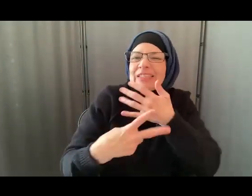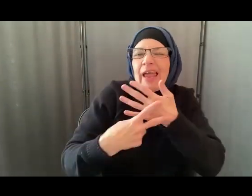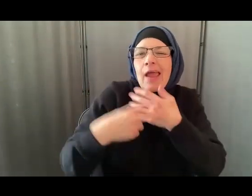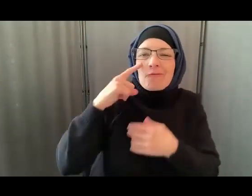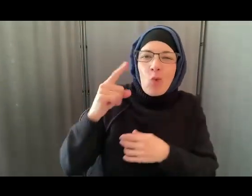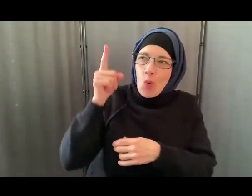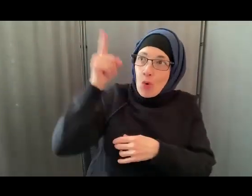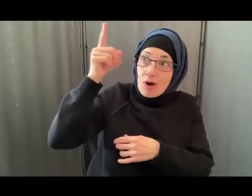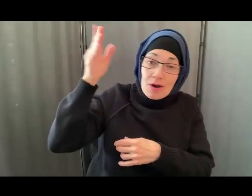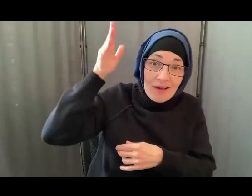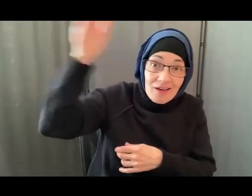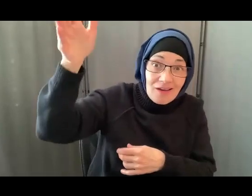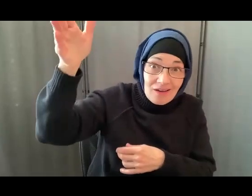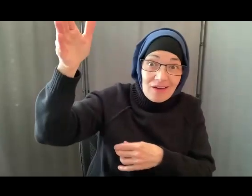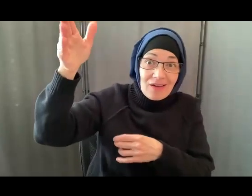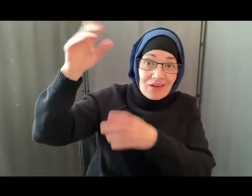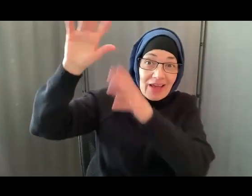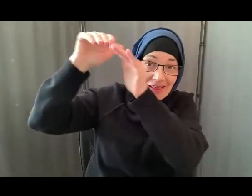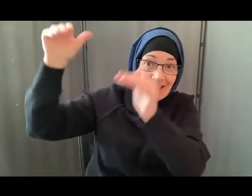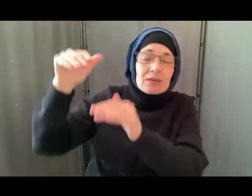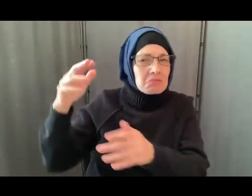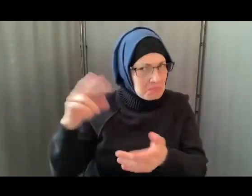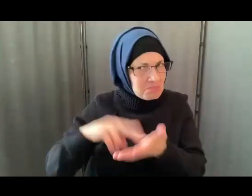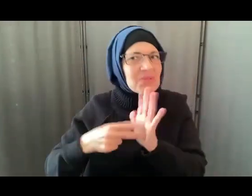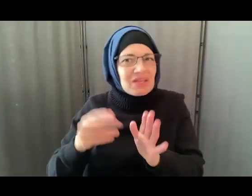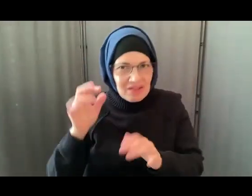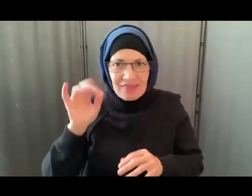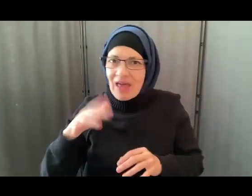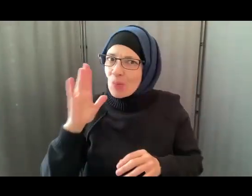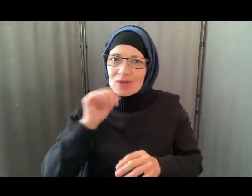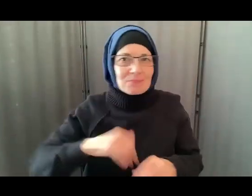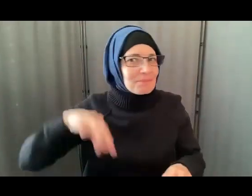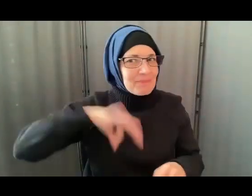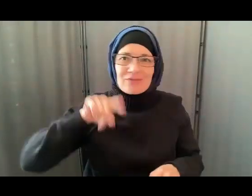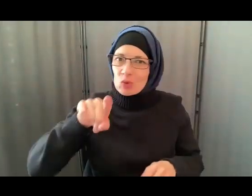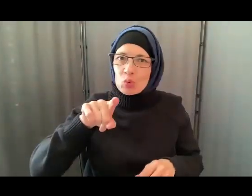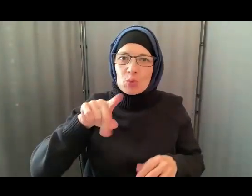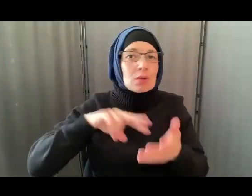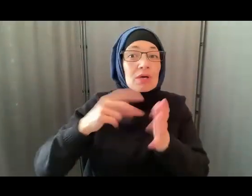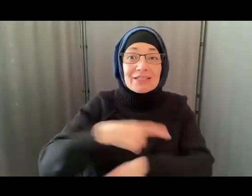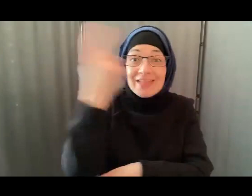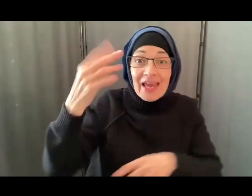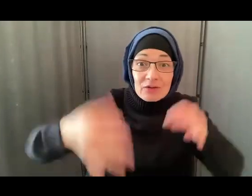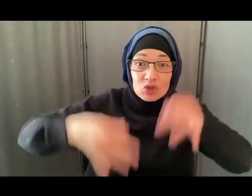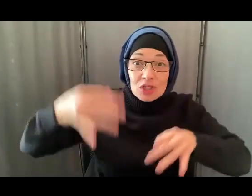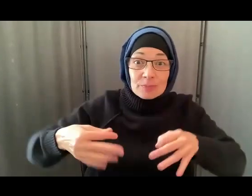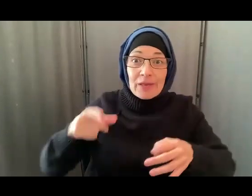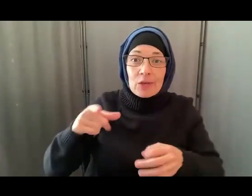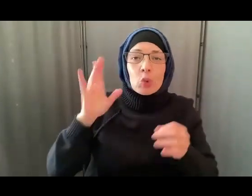will come as a bankrupt person on the day of judgment. This is what the ayah is referring to.